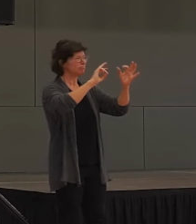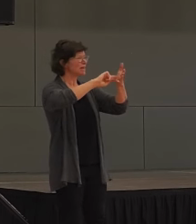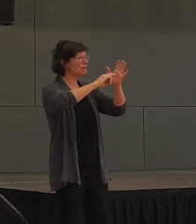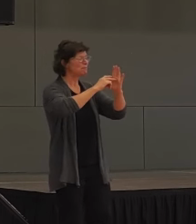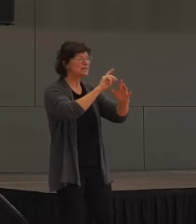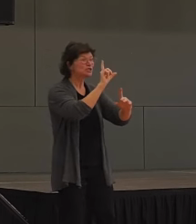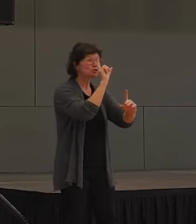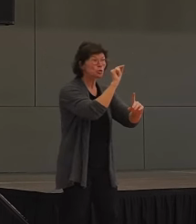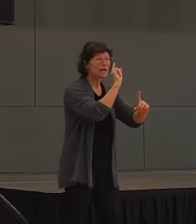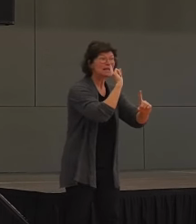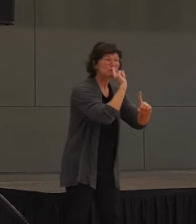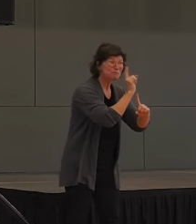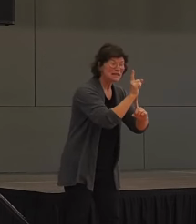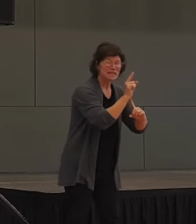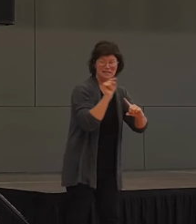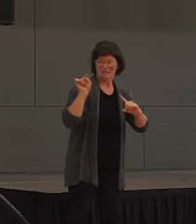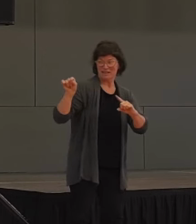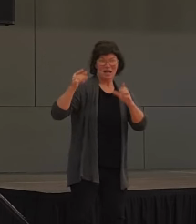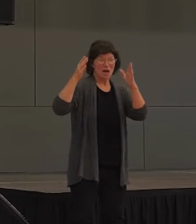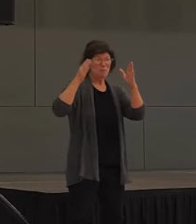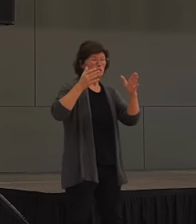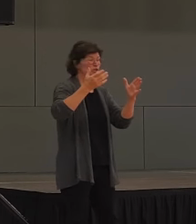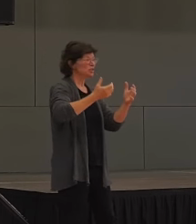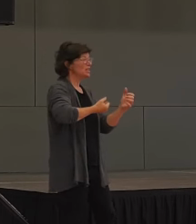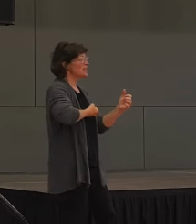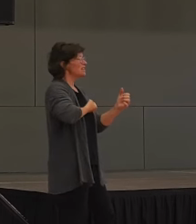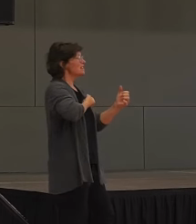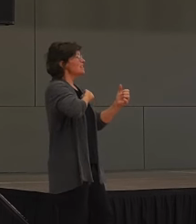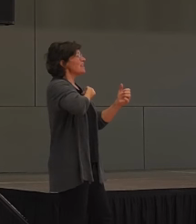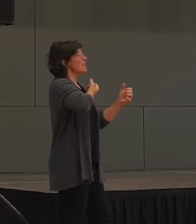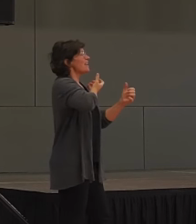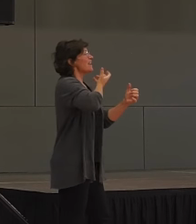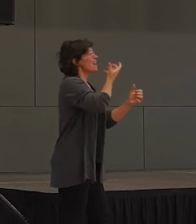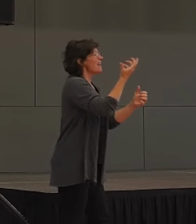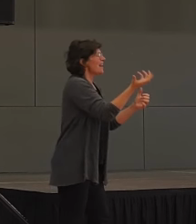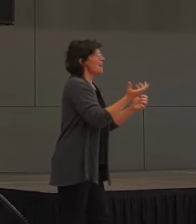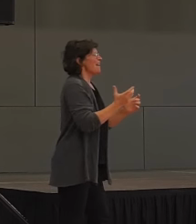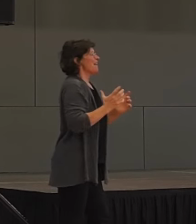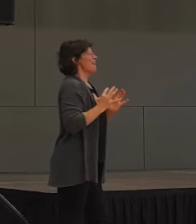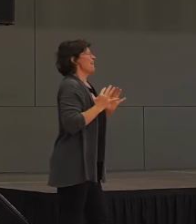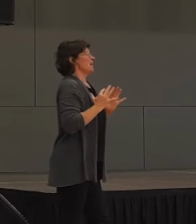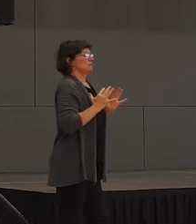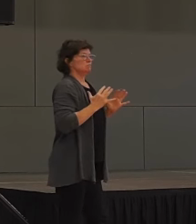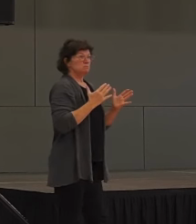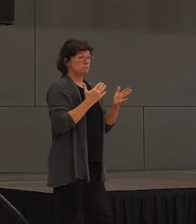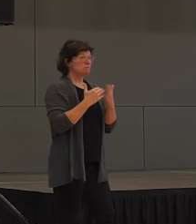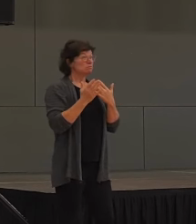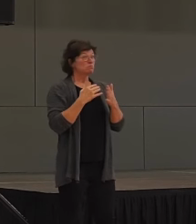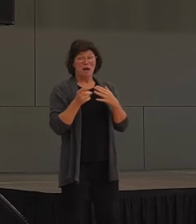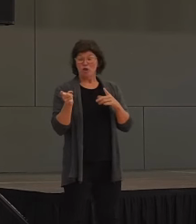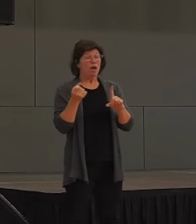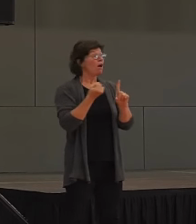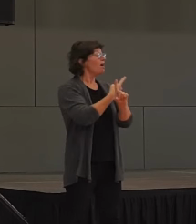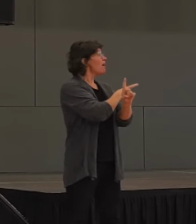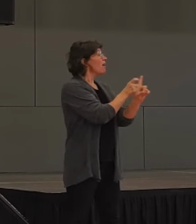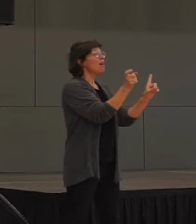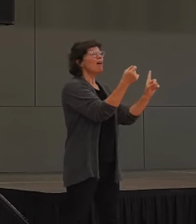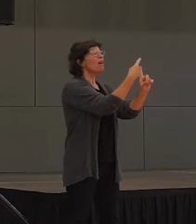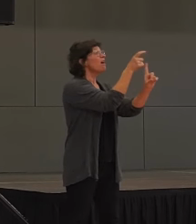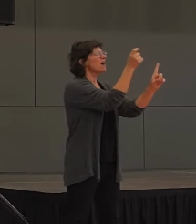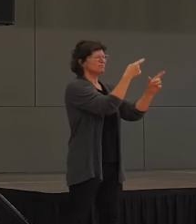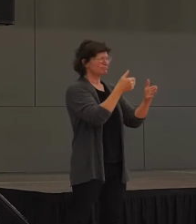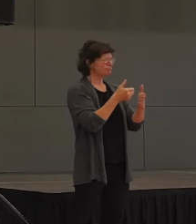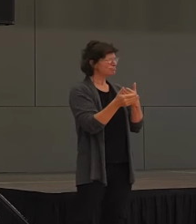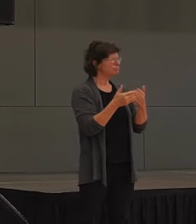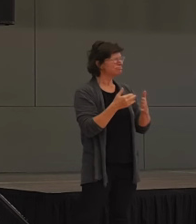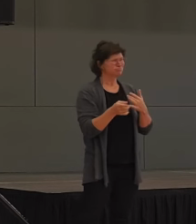20 minutes, that person's life made sense. It doesn't matter that they kept going off on a rabbit trail. It doesn't